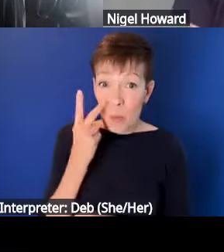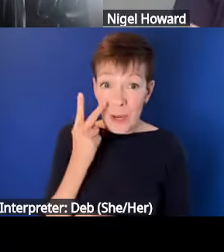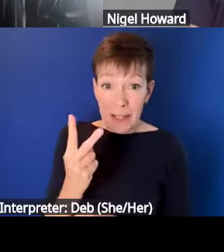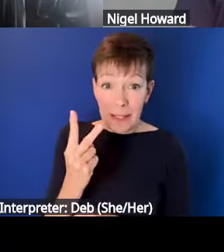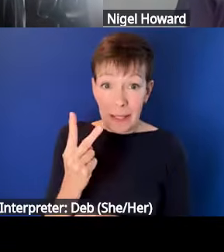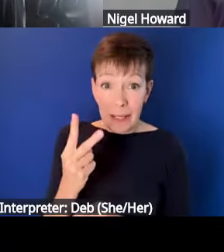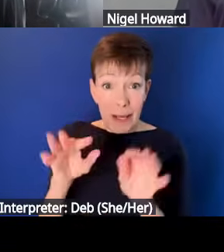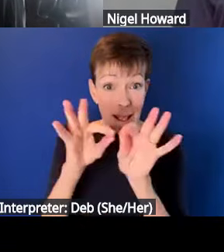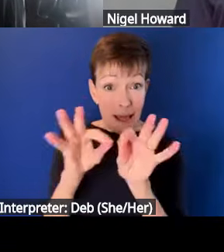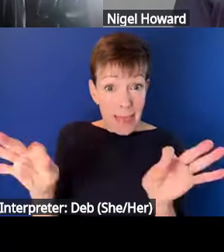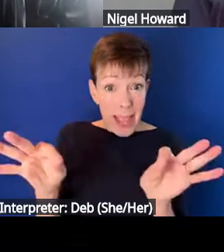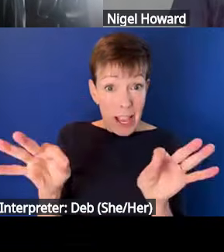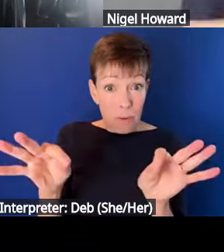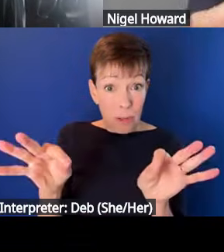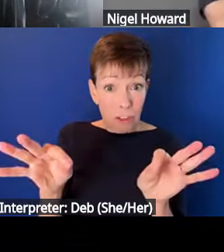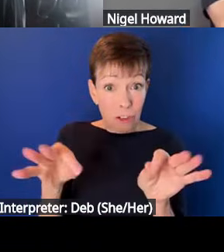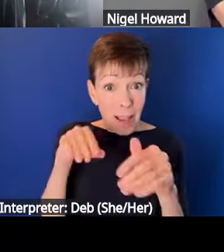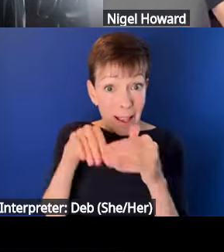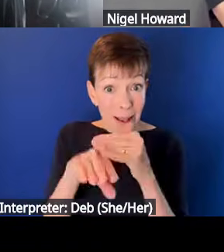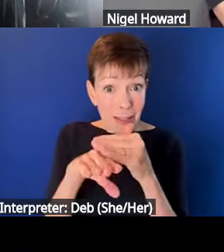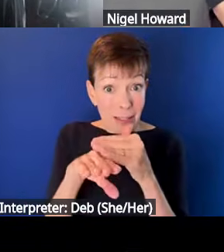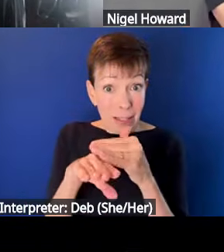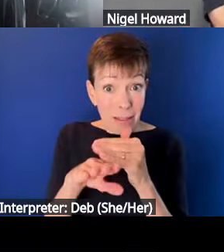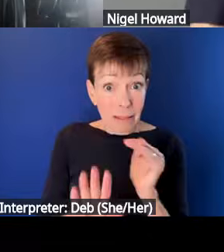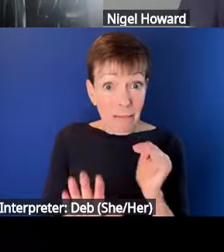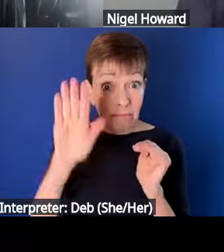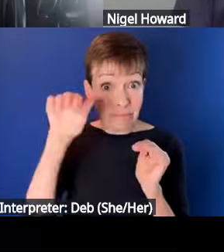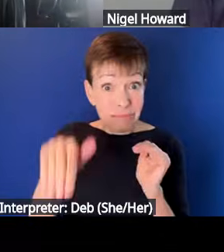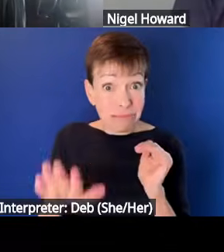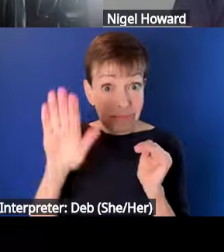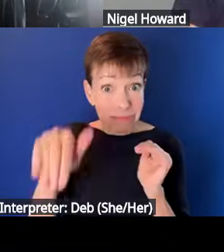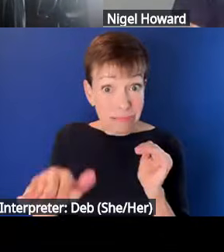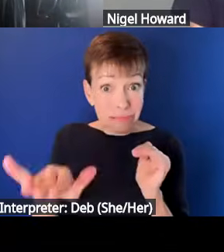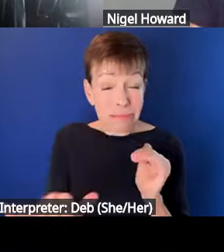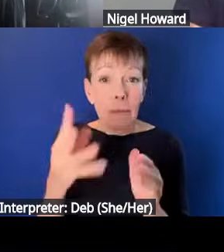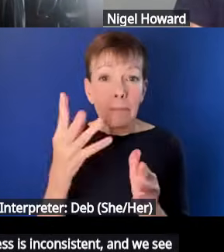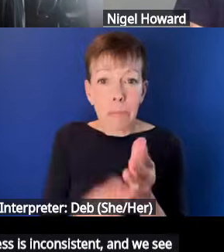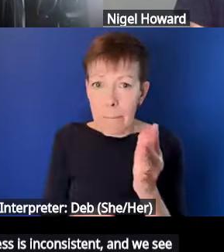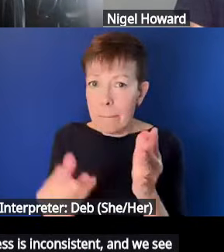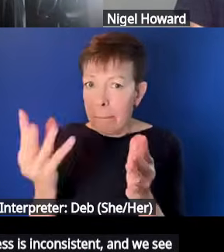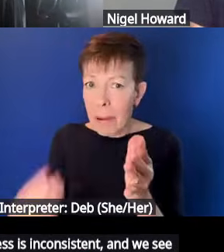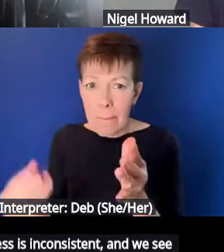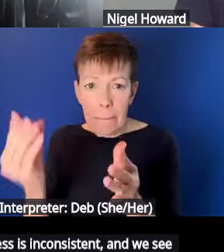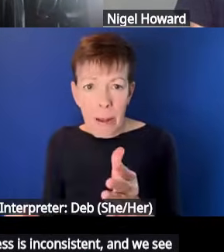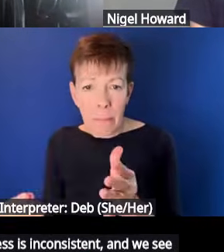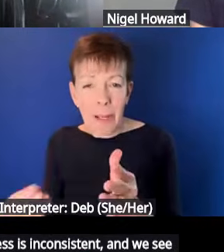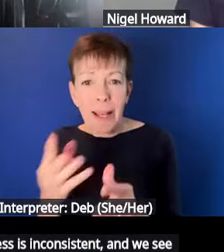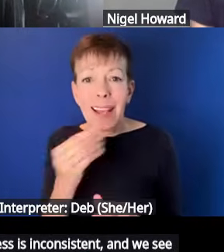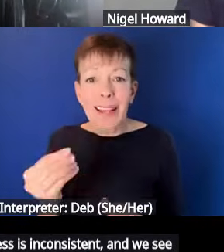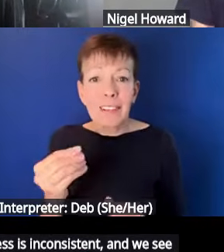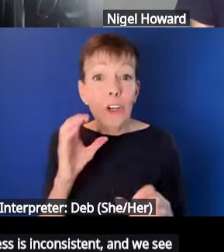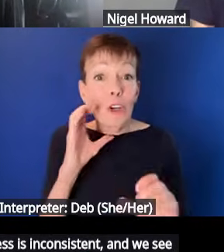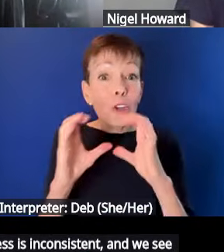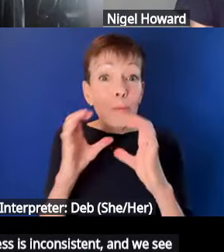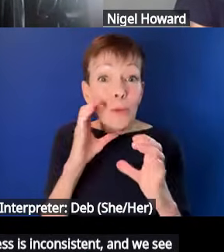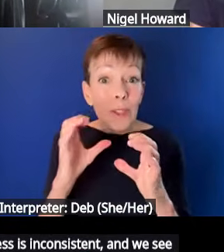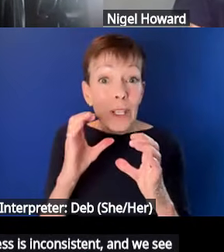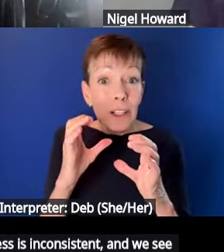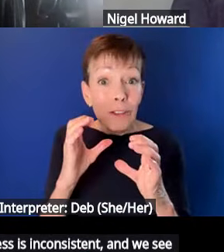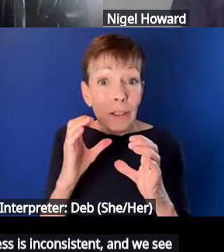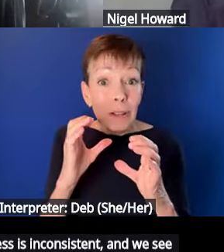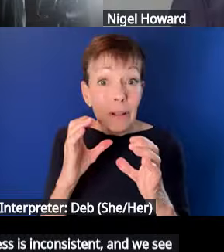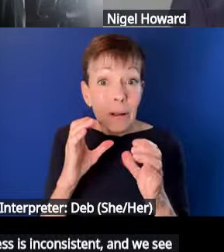language access is inconsistent, and we see when communication barriers are mistaken for behavioral or academic